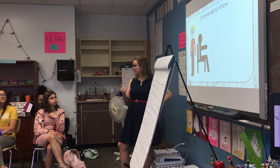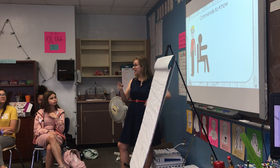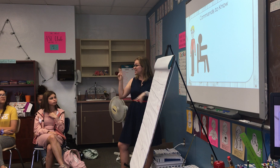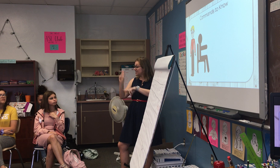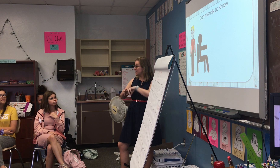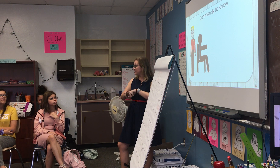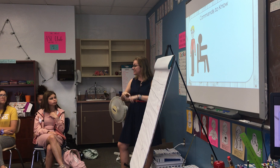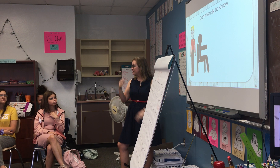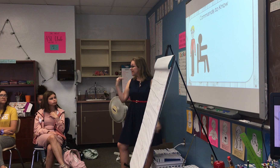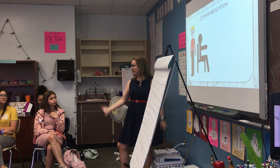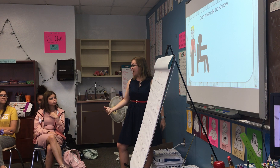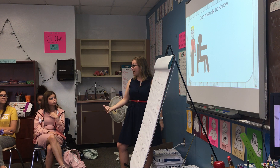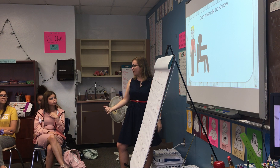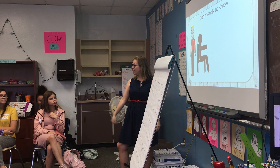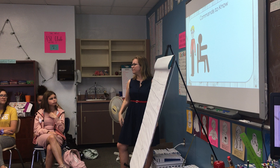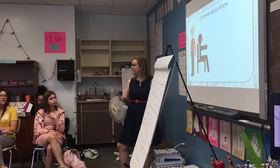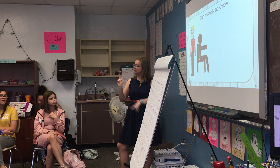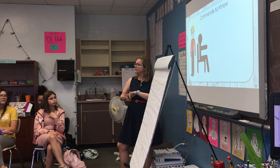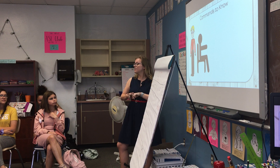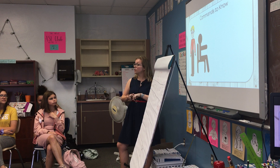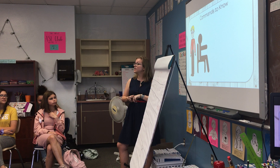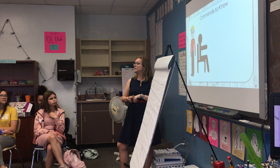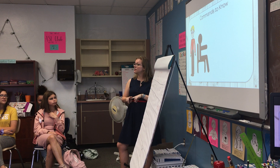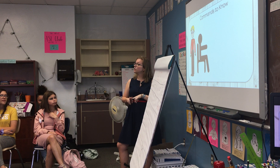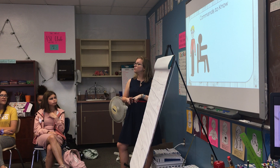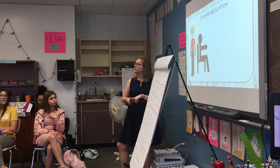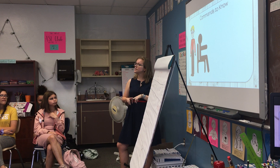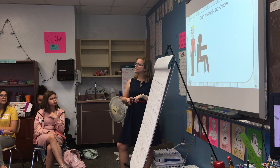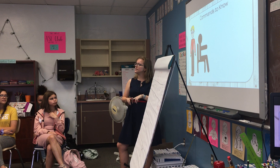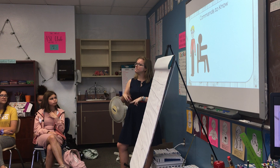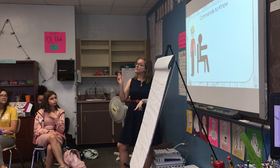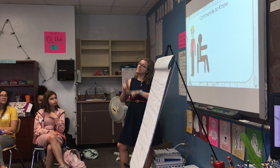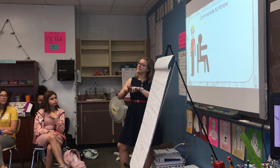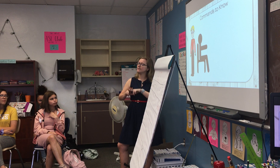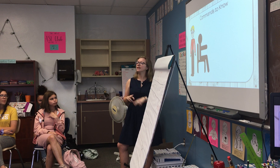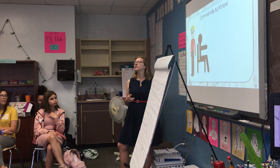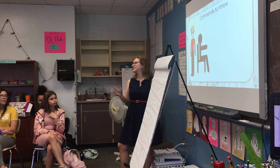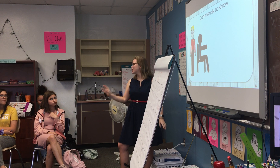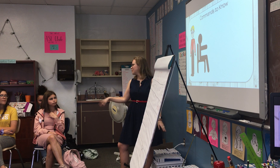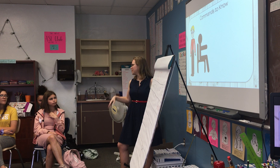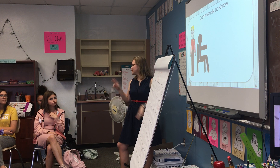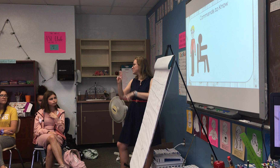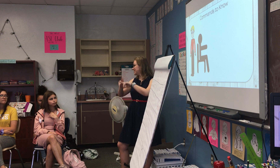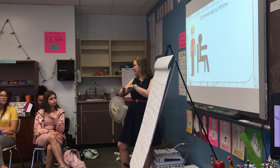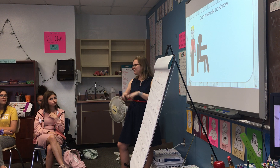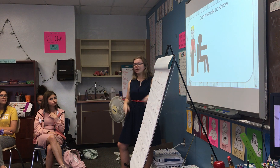today. Sit. Now. I'm going to tell you one time. So that's how you remember. So sit. Right?